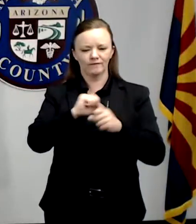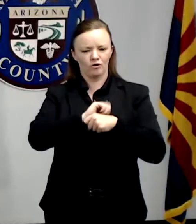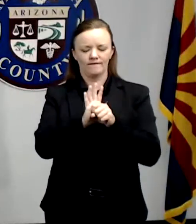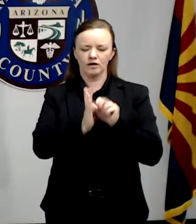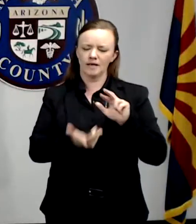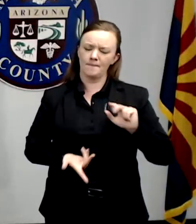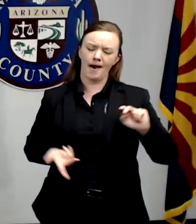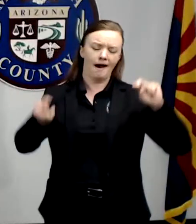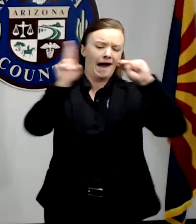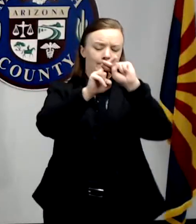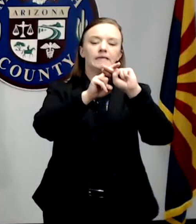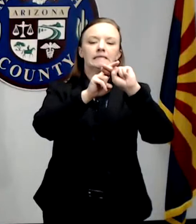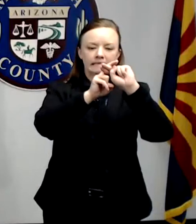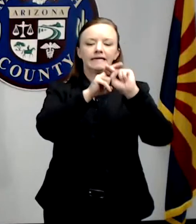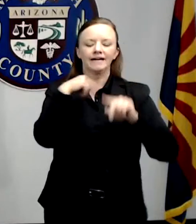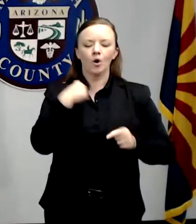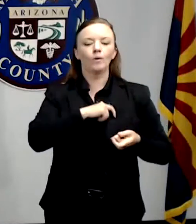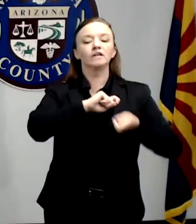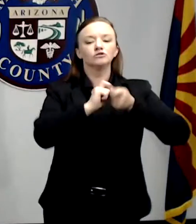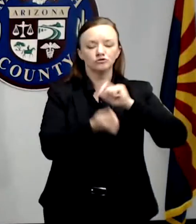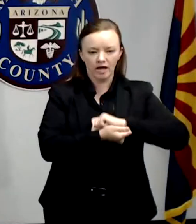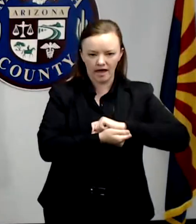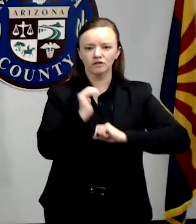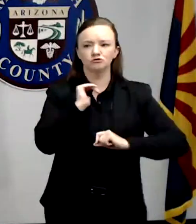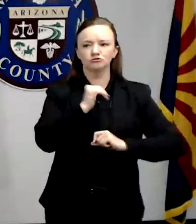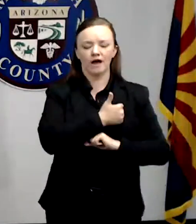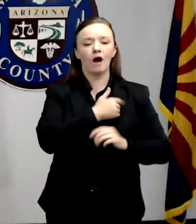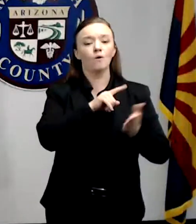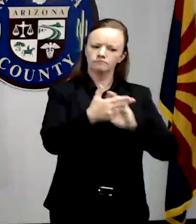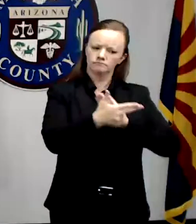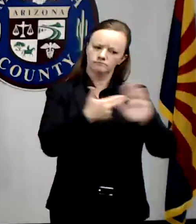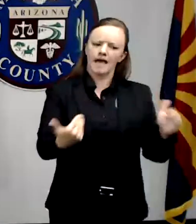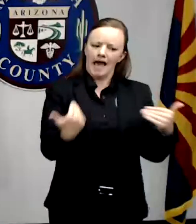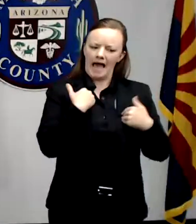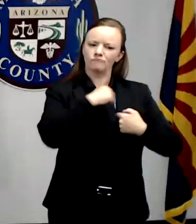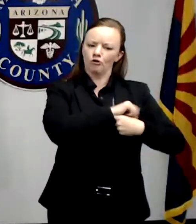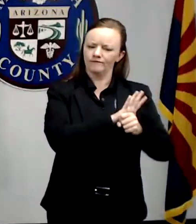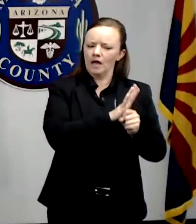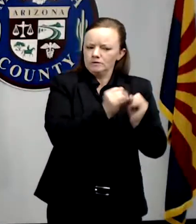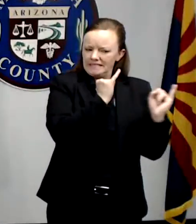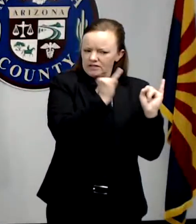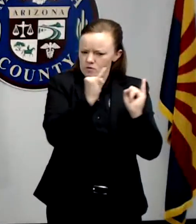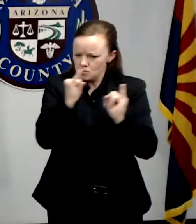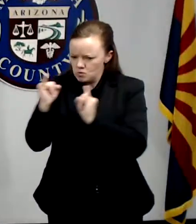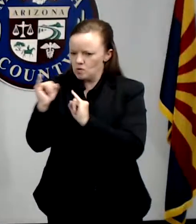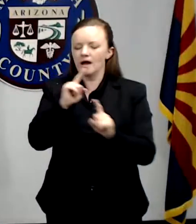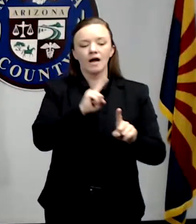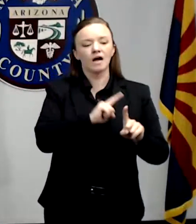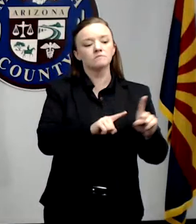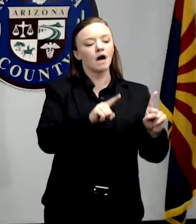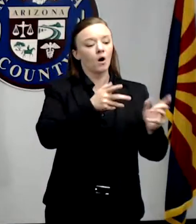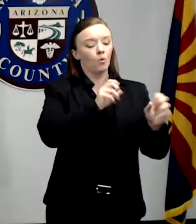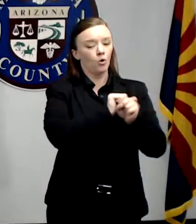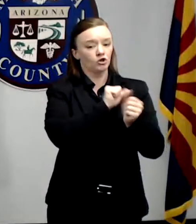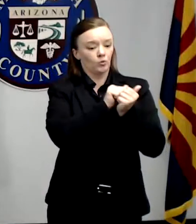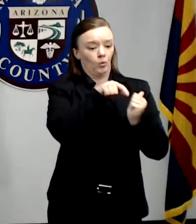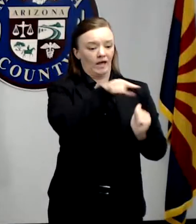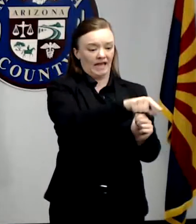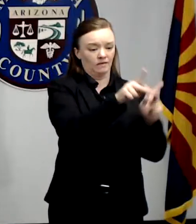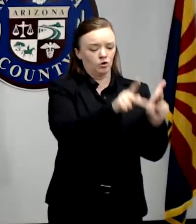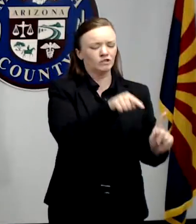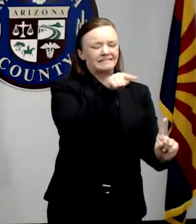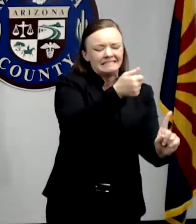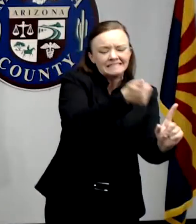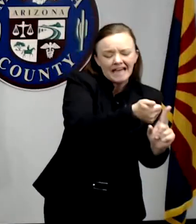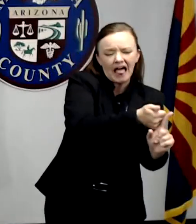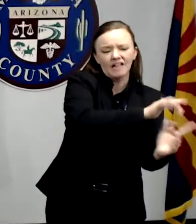our investigation process to case-mediated contact tracing. We worked with the case to reach out to their contacts and provide them